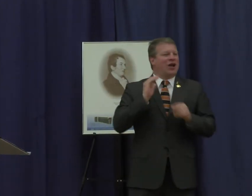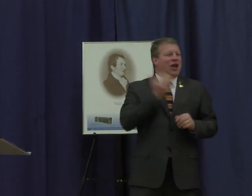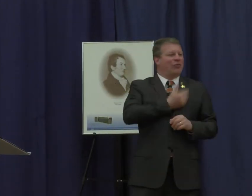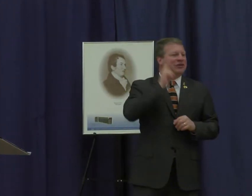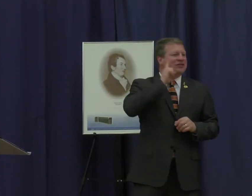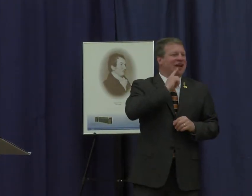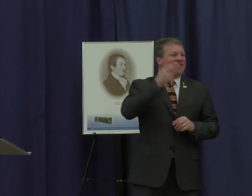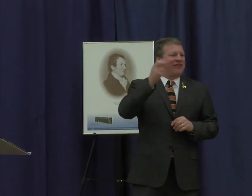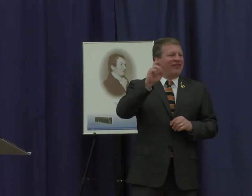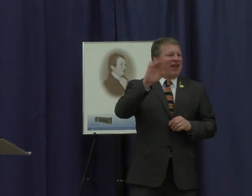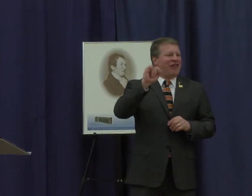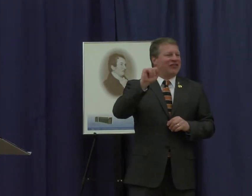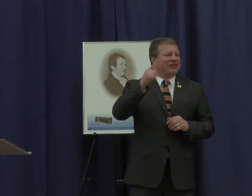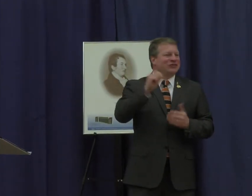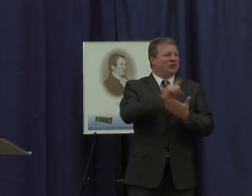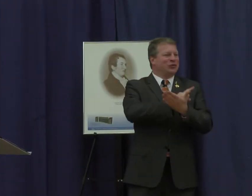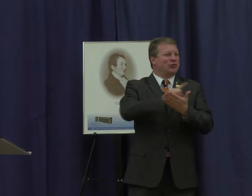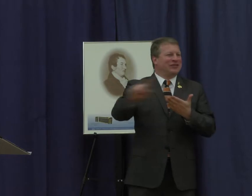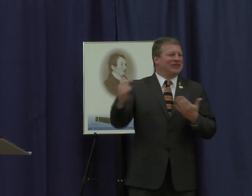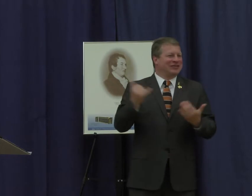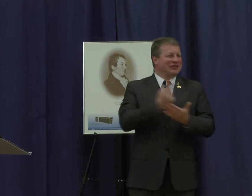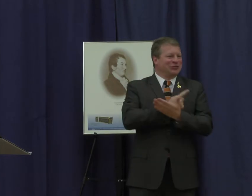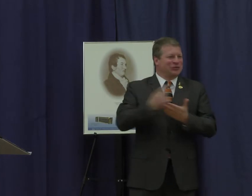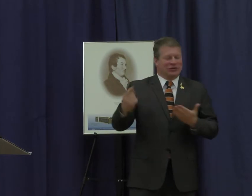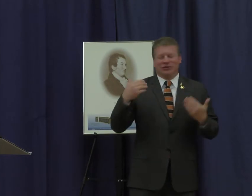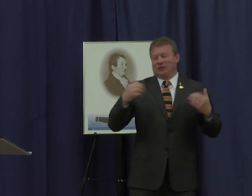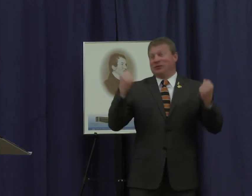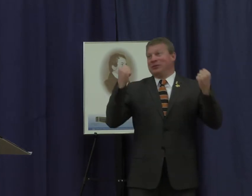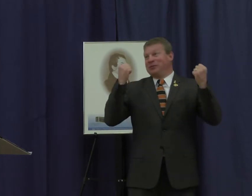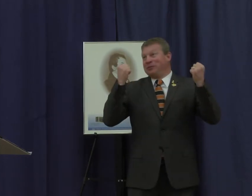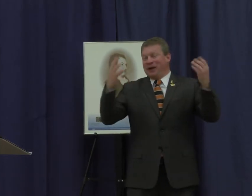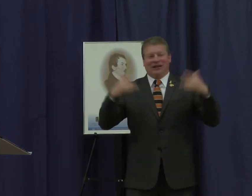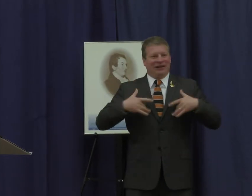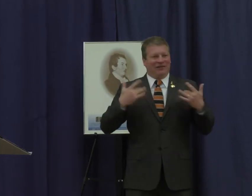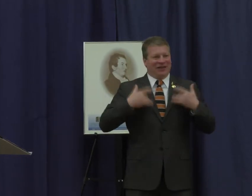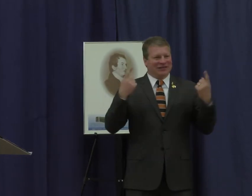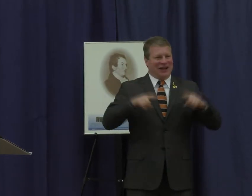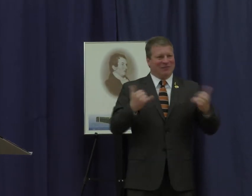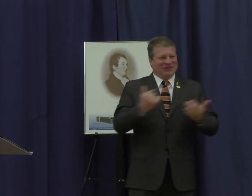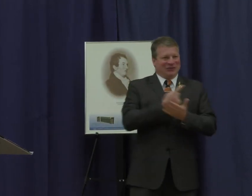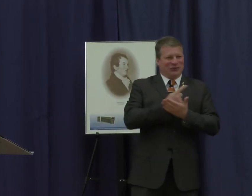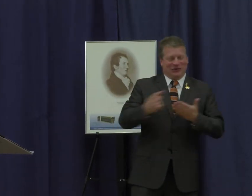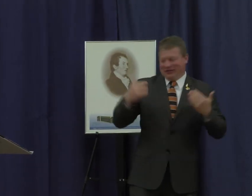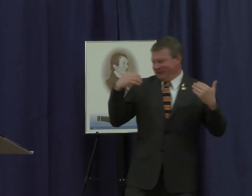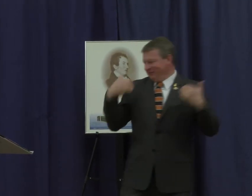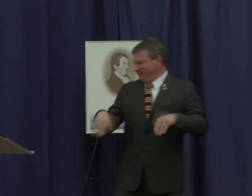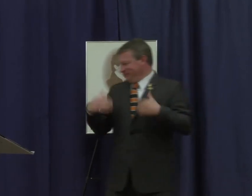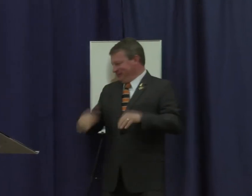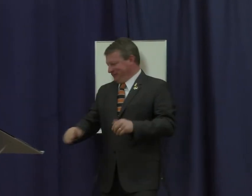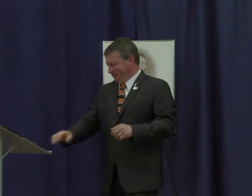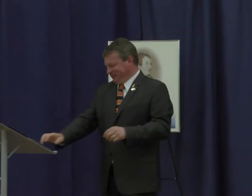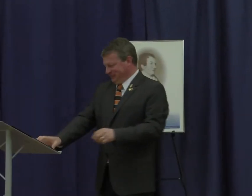Today is Founders Day, and it's also Deaf Heritage Week. We've had many events happening this